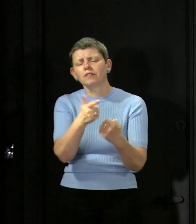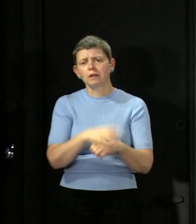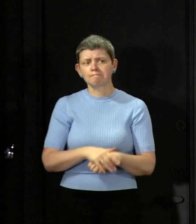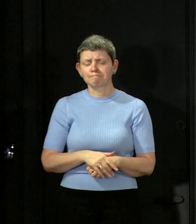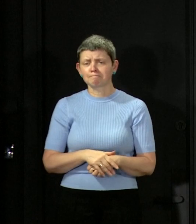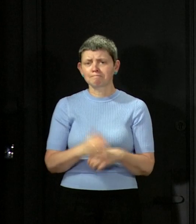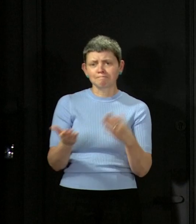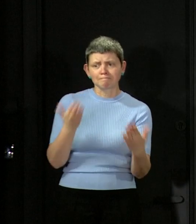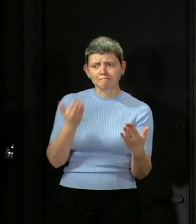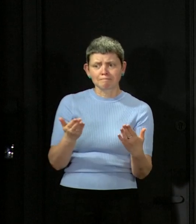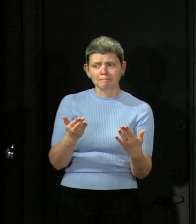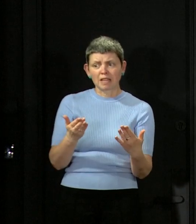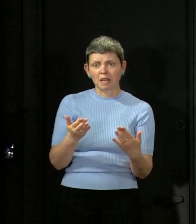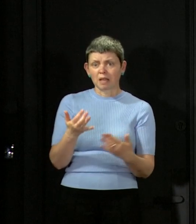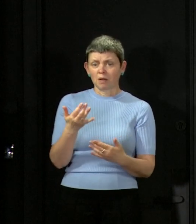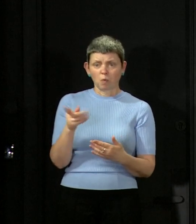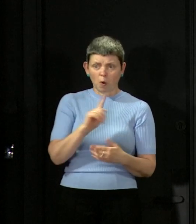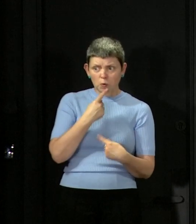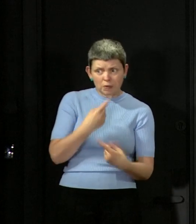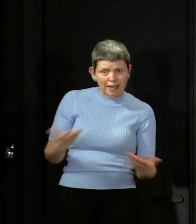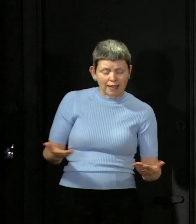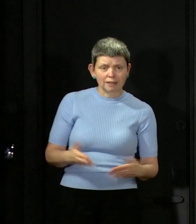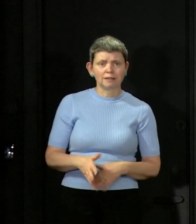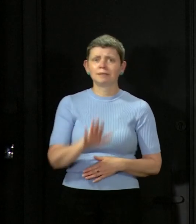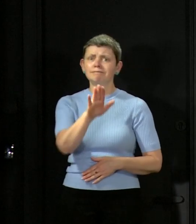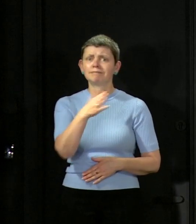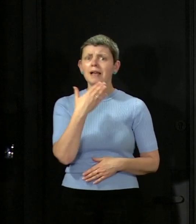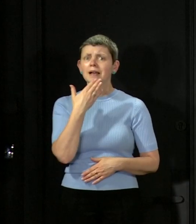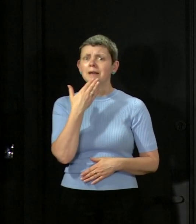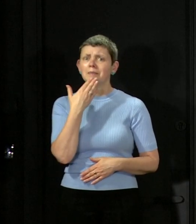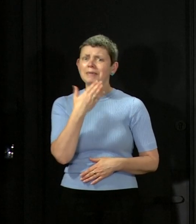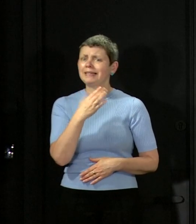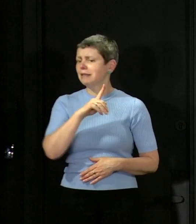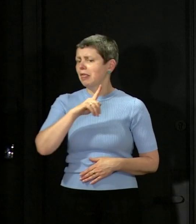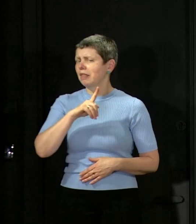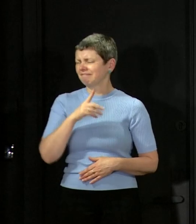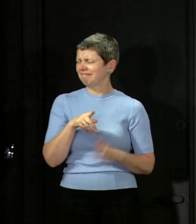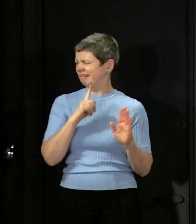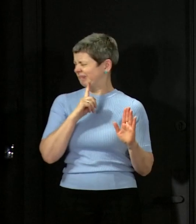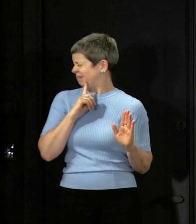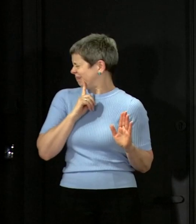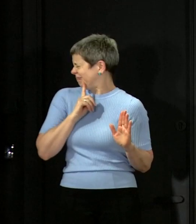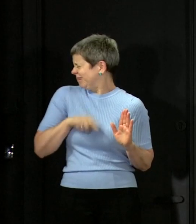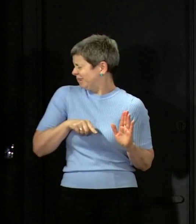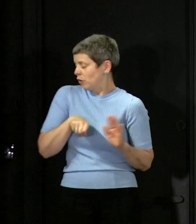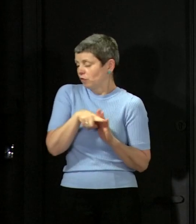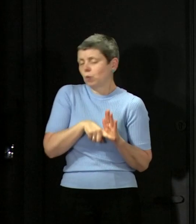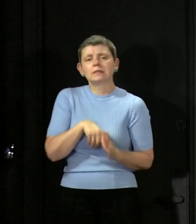who might be tempted to bend the rules? Please don't, because you will be putting the person you love, the person that you